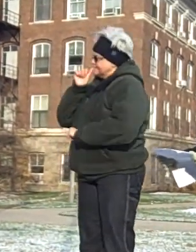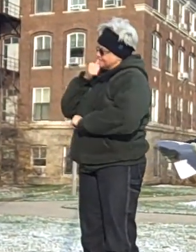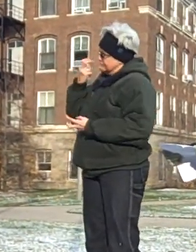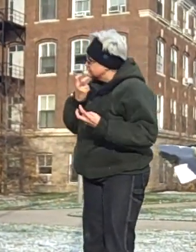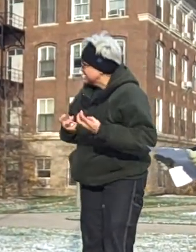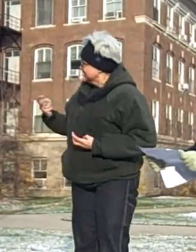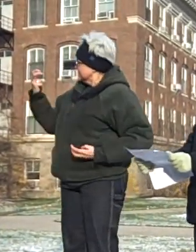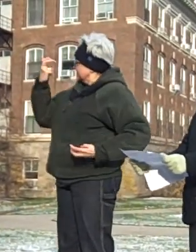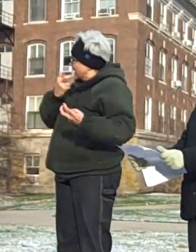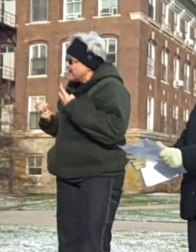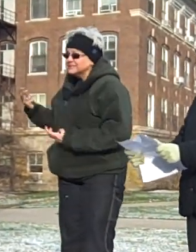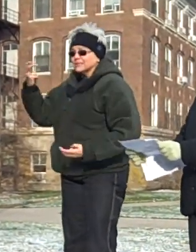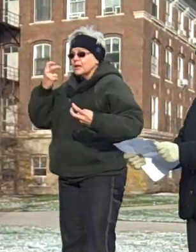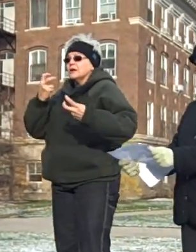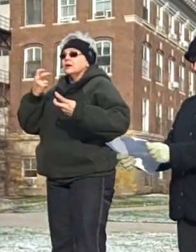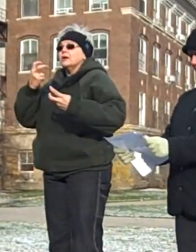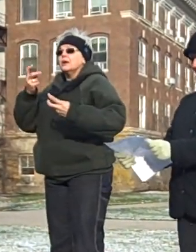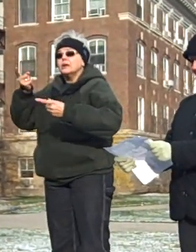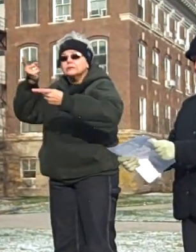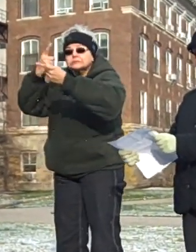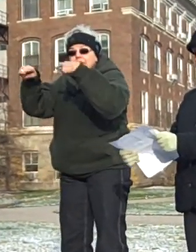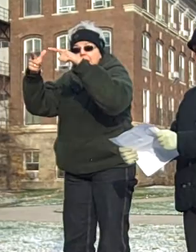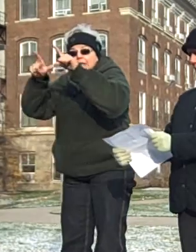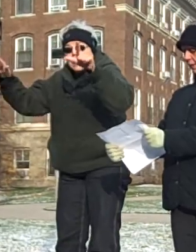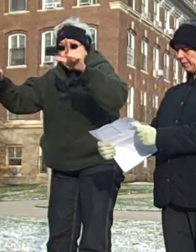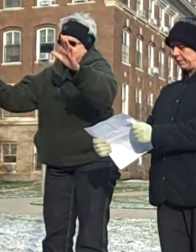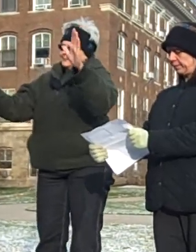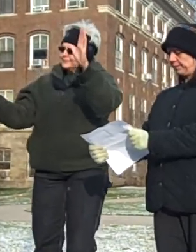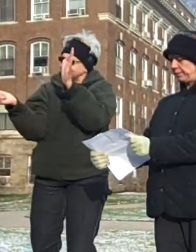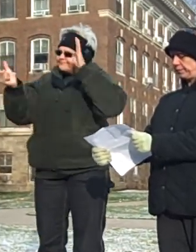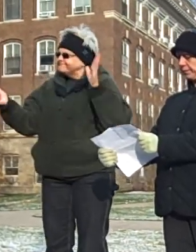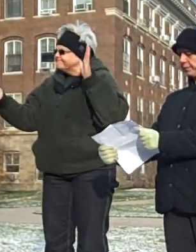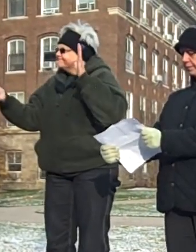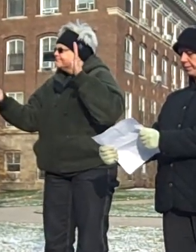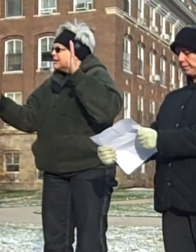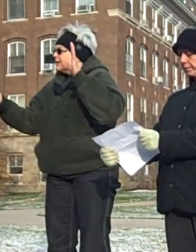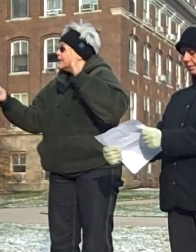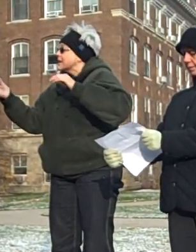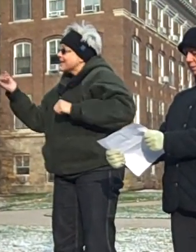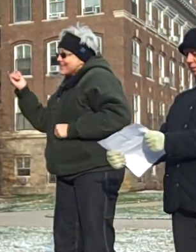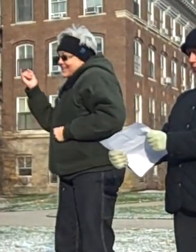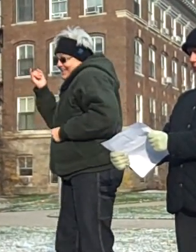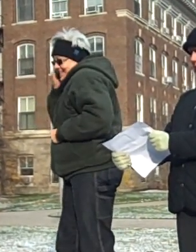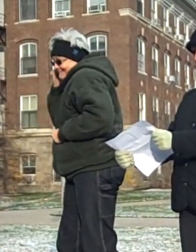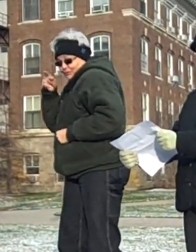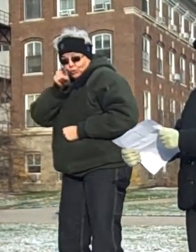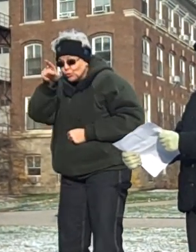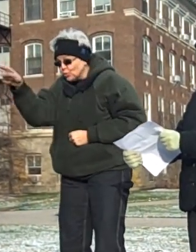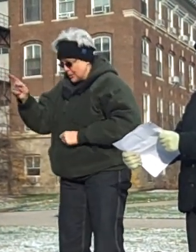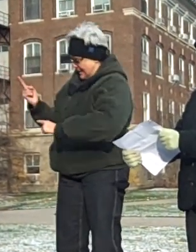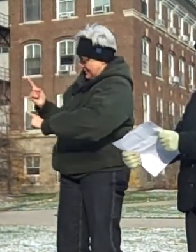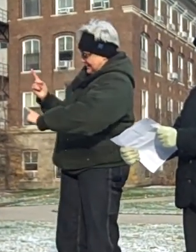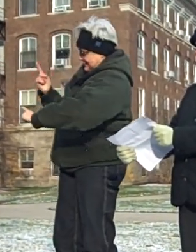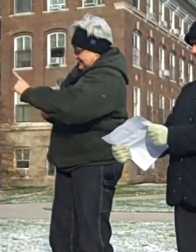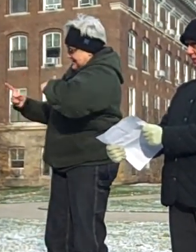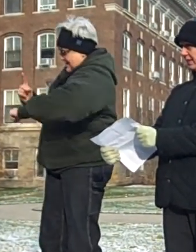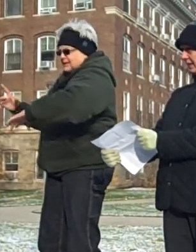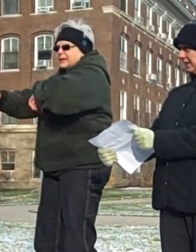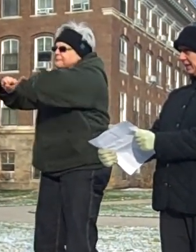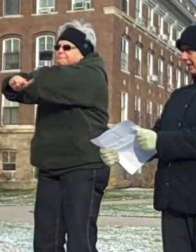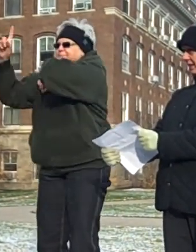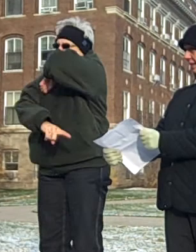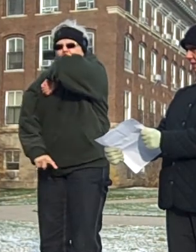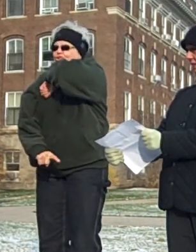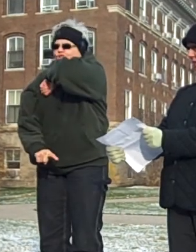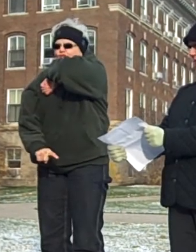in and day out, it was spent on learning to speak. And sign language was forbidden in this school. And if students